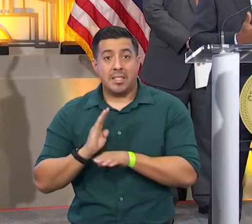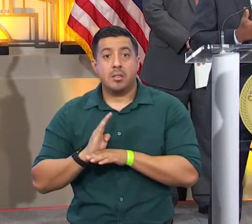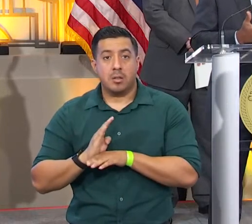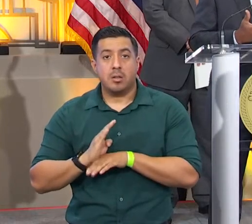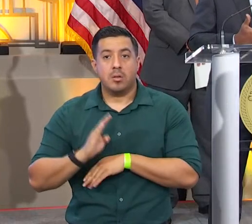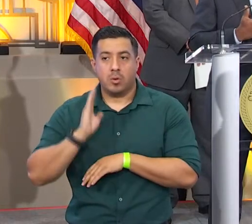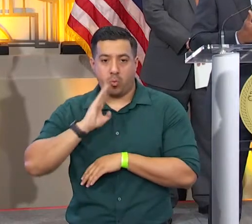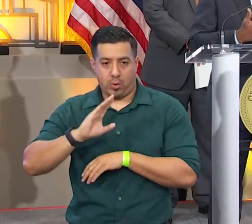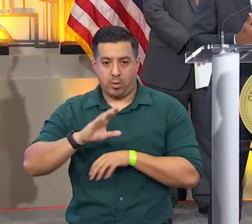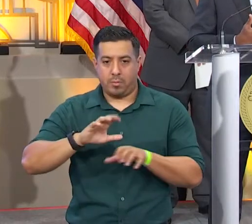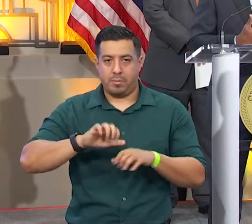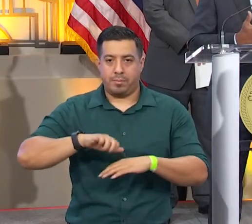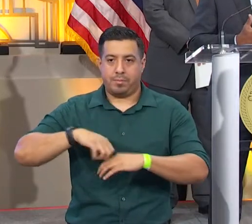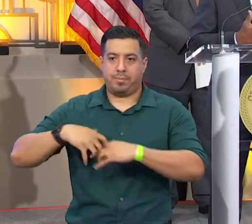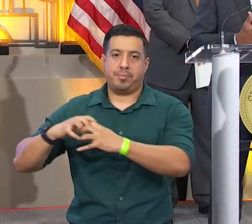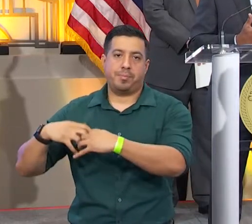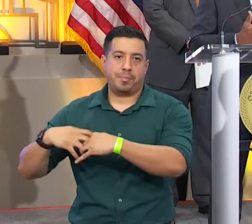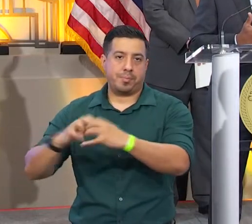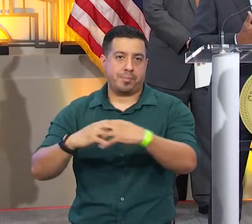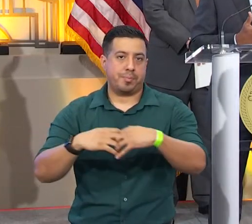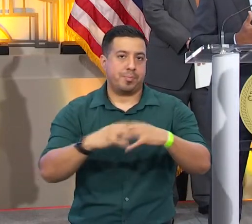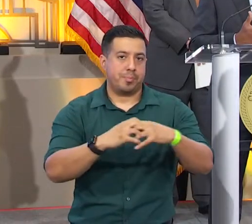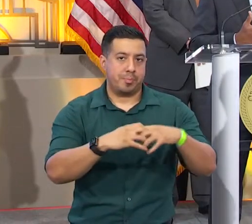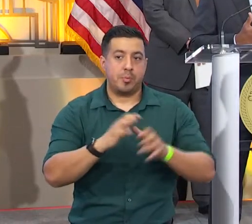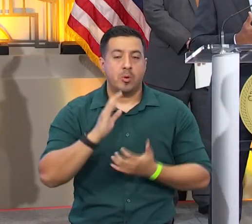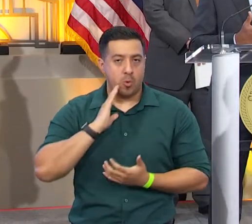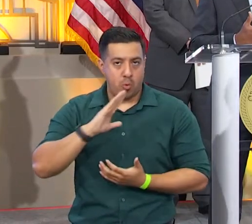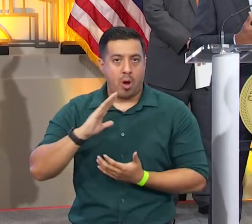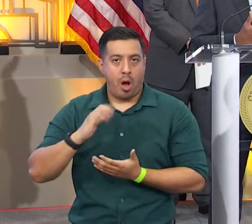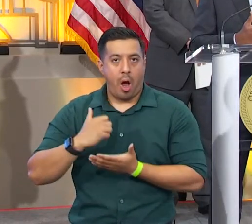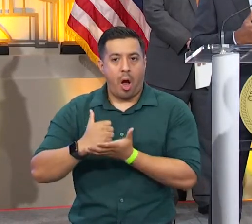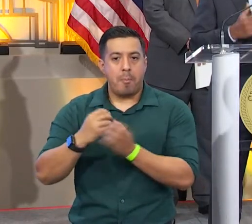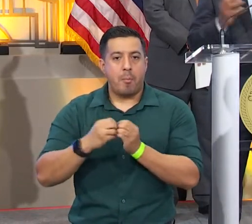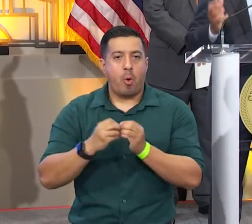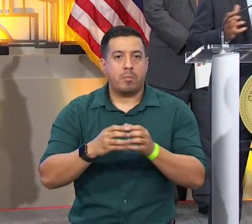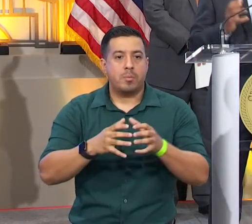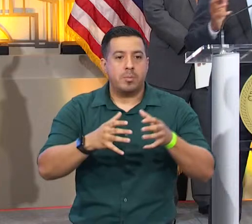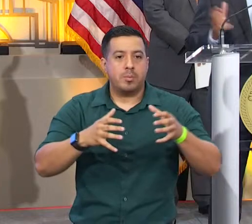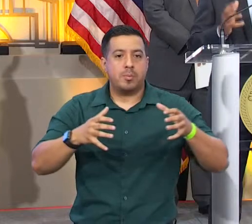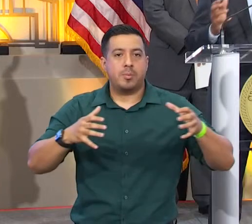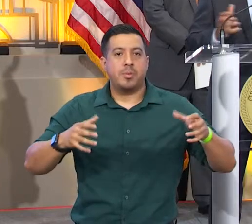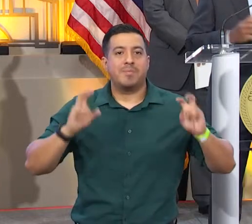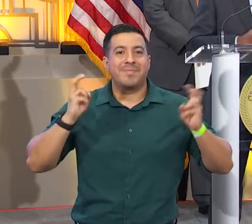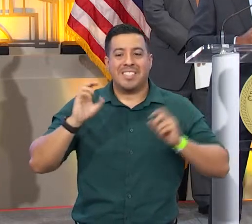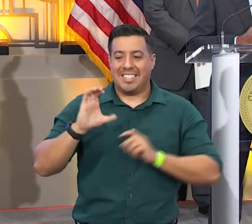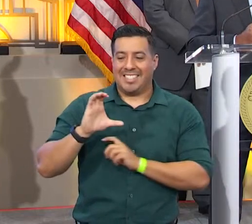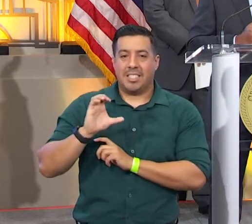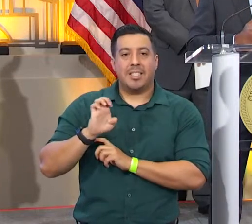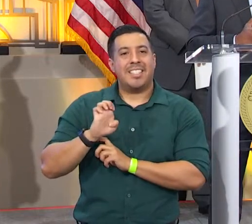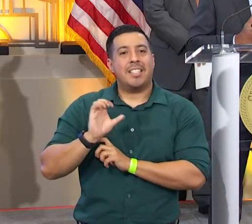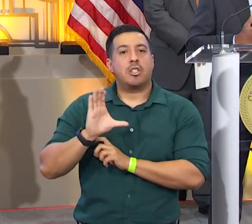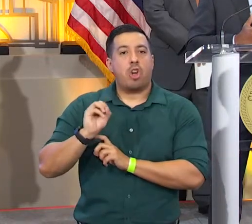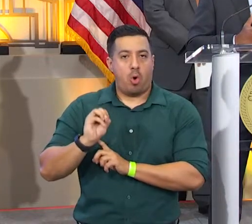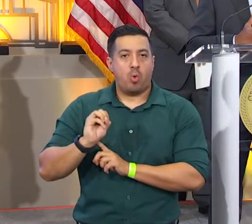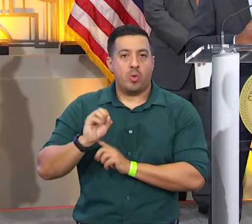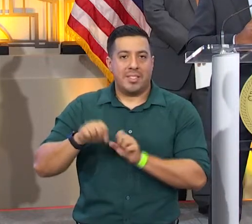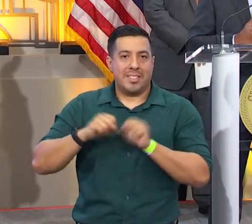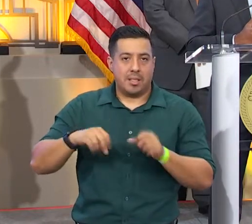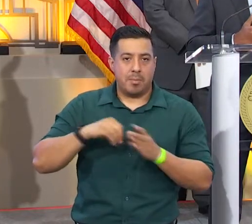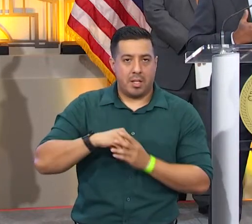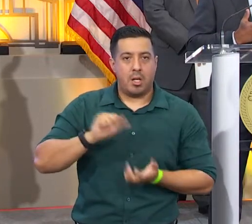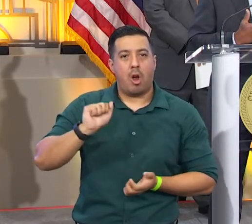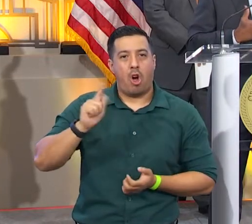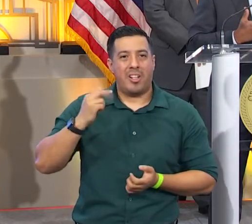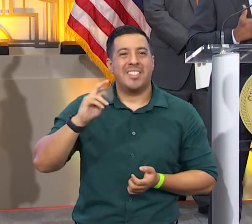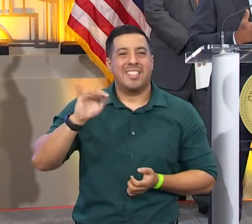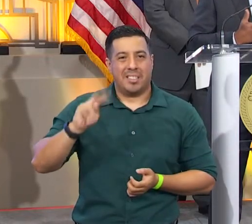be spurred along, that will help to further build out this ecosystem at Ellerton Field.